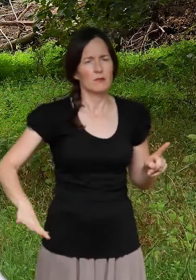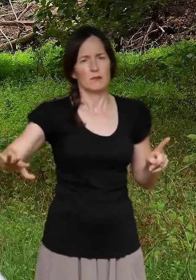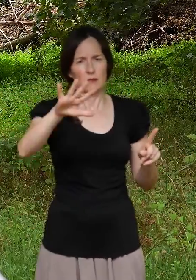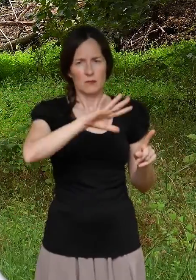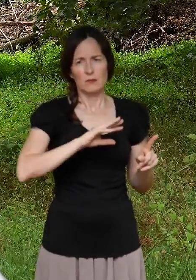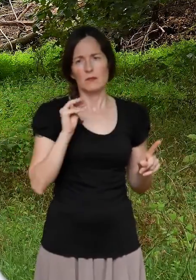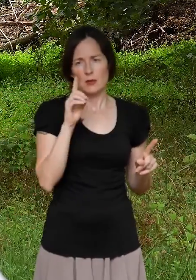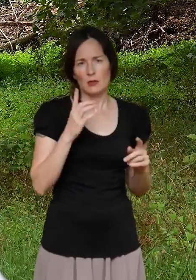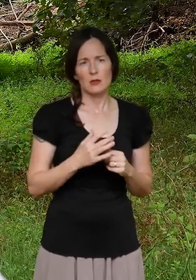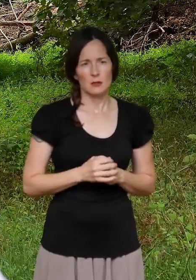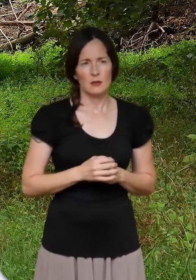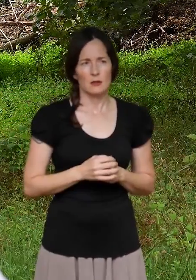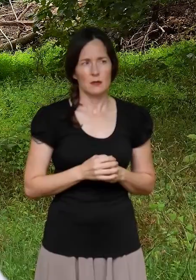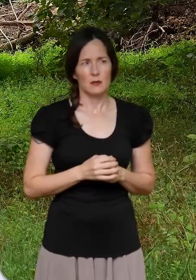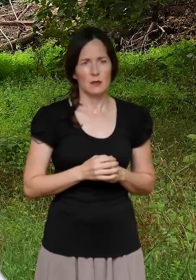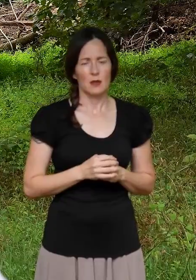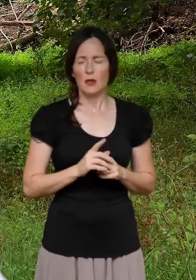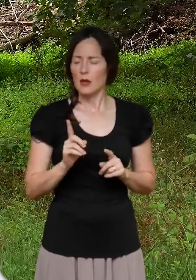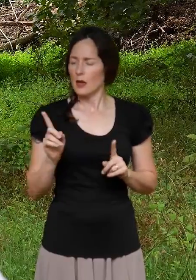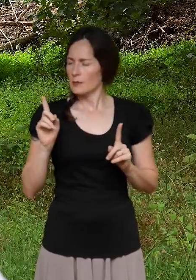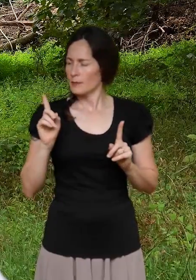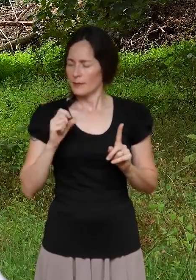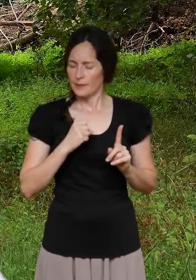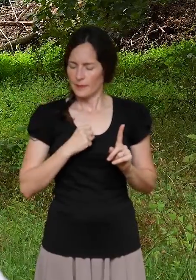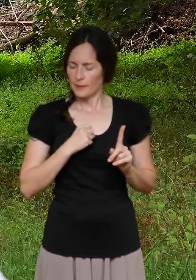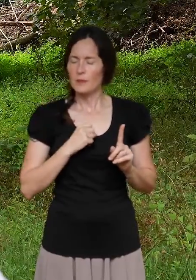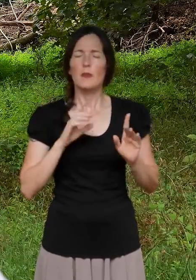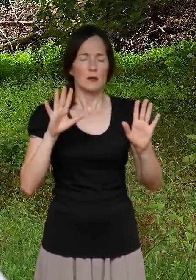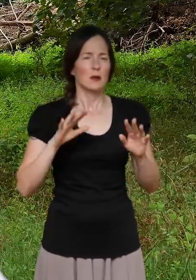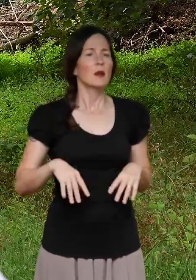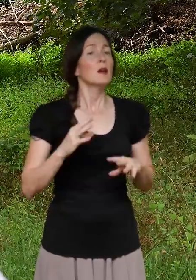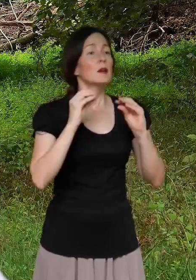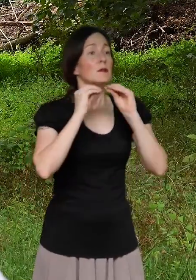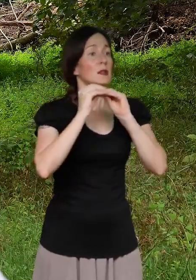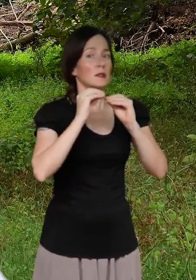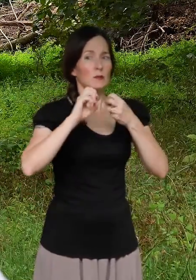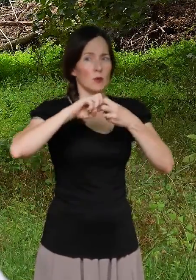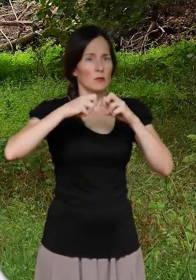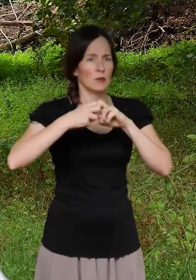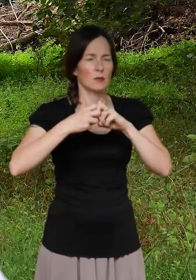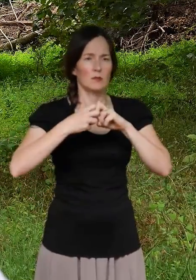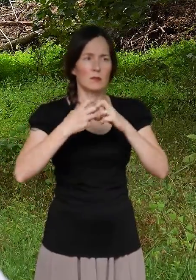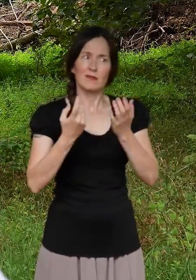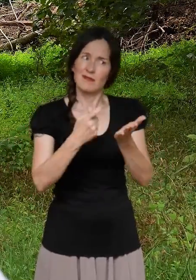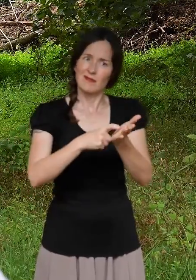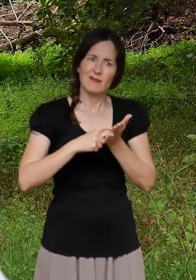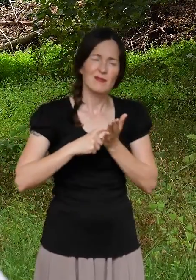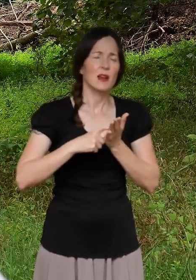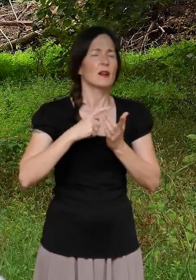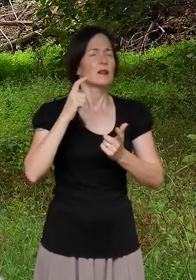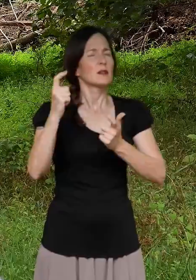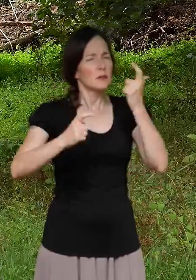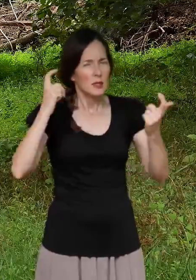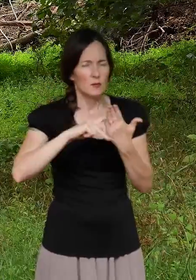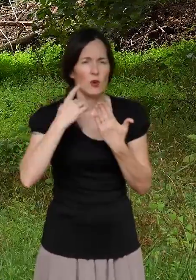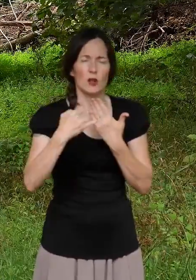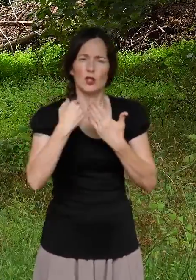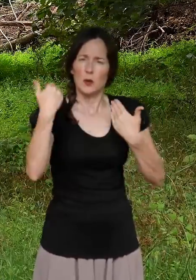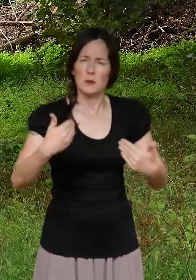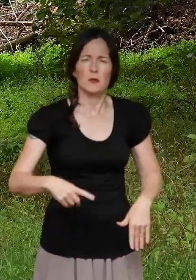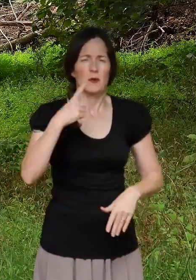EC strong. That said, the flooding here in Ellicott City highlights a problem that is not unique in Maryland. As a